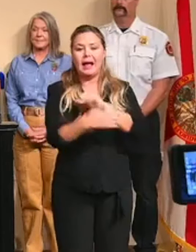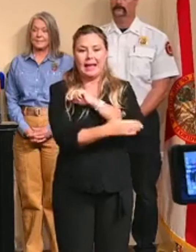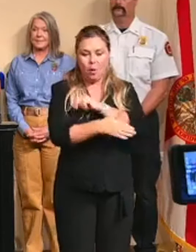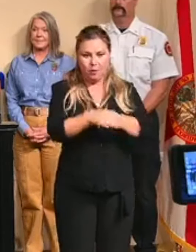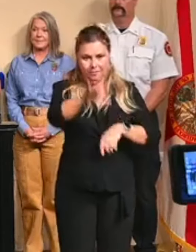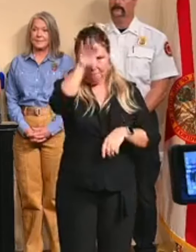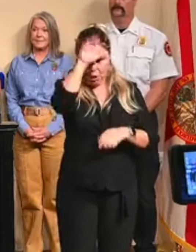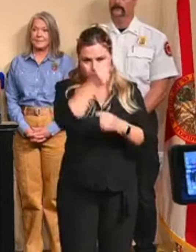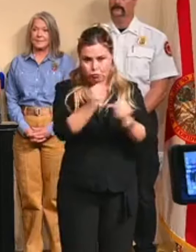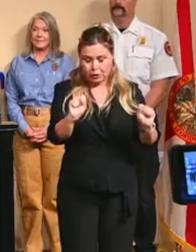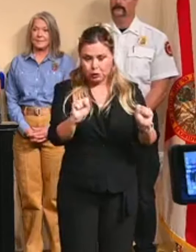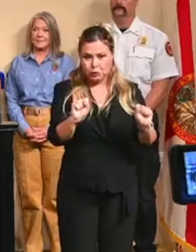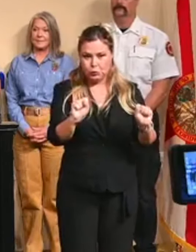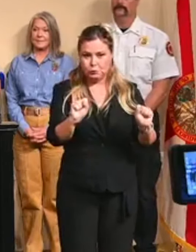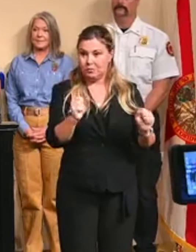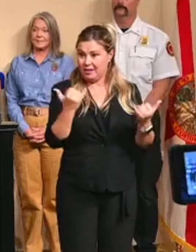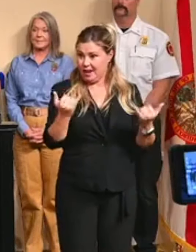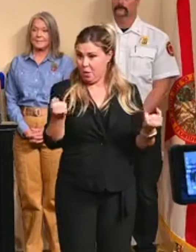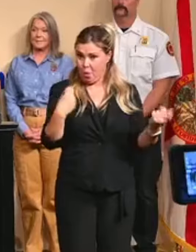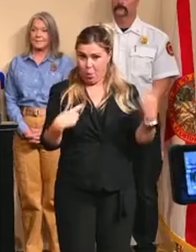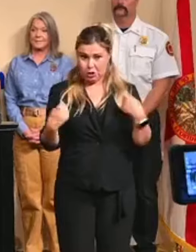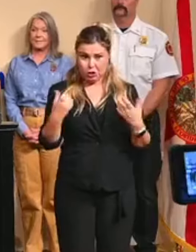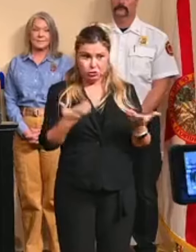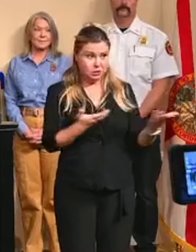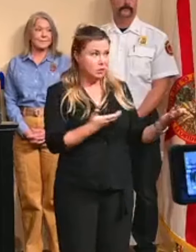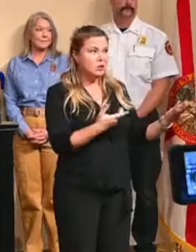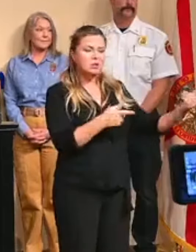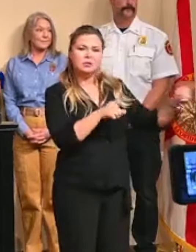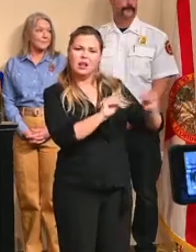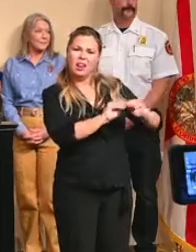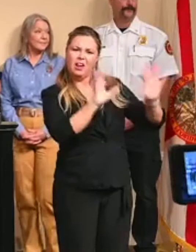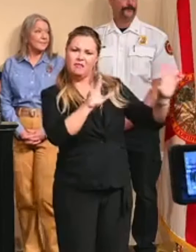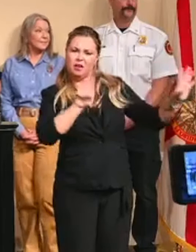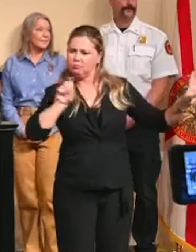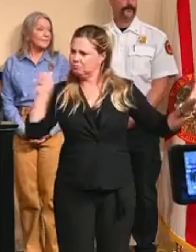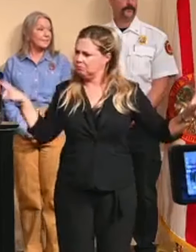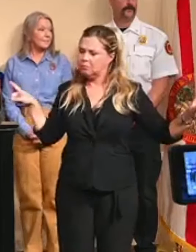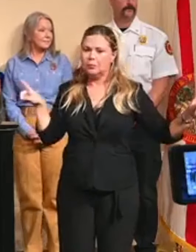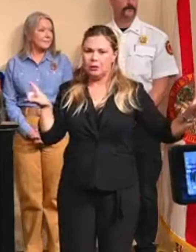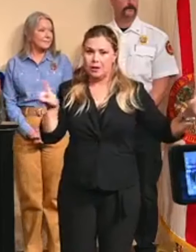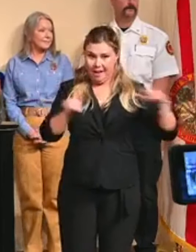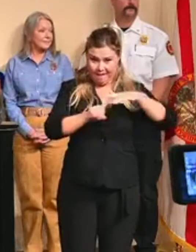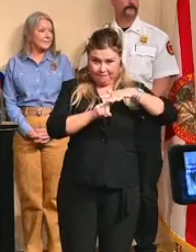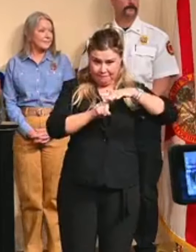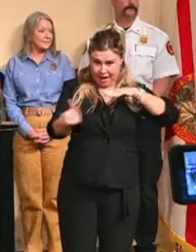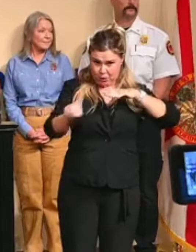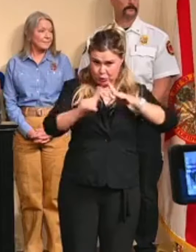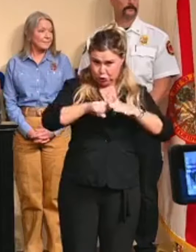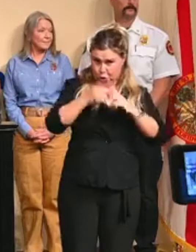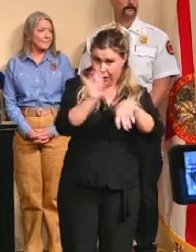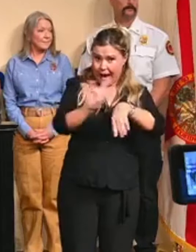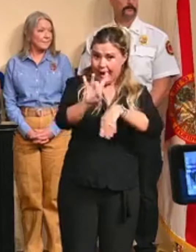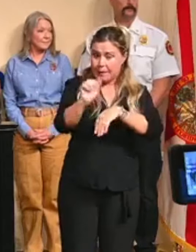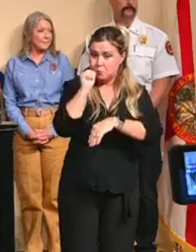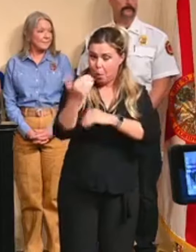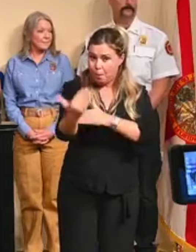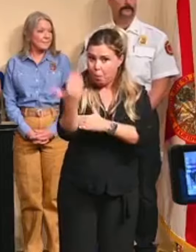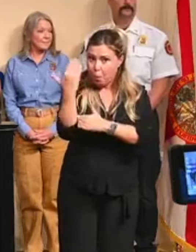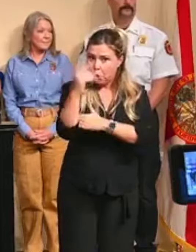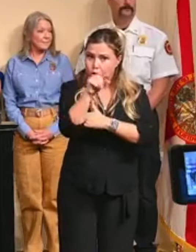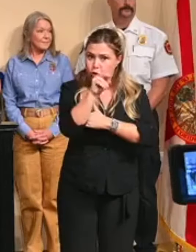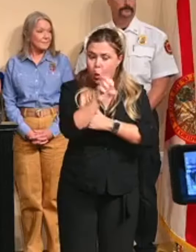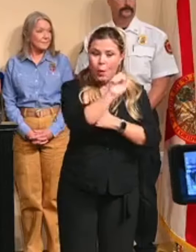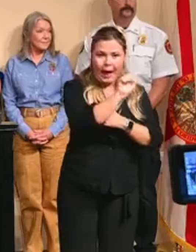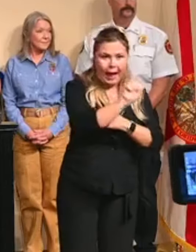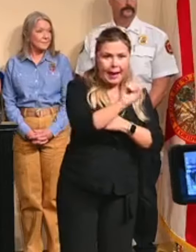Fire Rescue. With that, I'll take any questions. Just to clarify, the evacuations starting 8 a.m. tomorrow, the zones